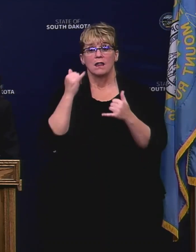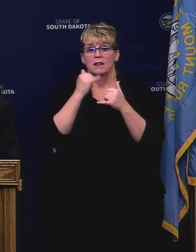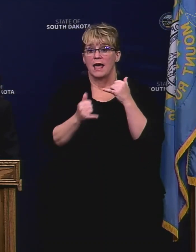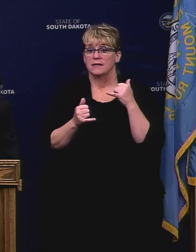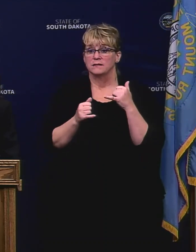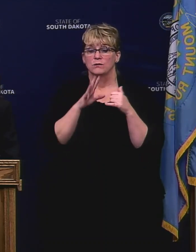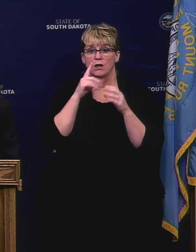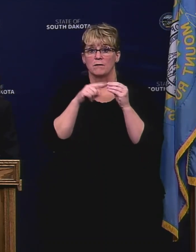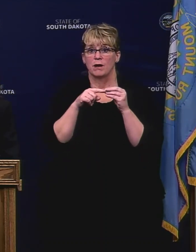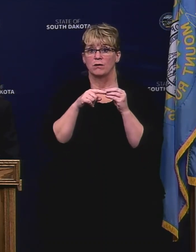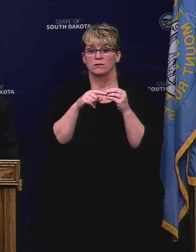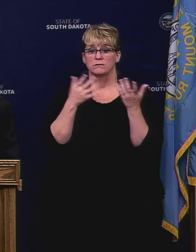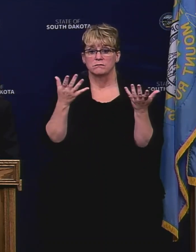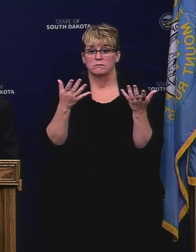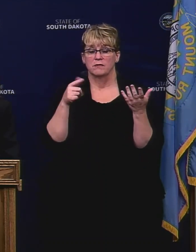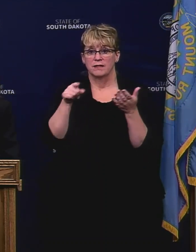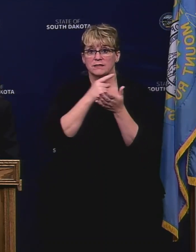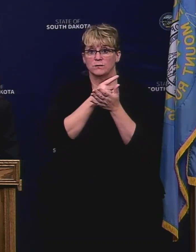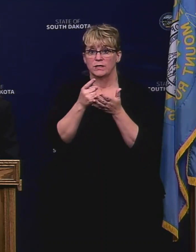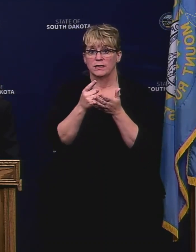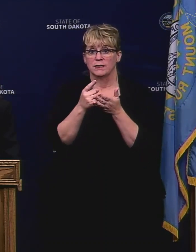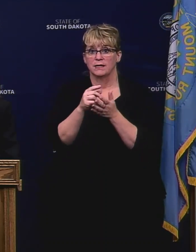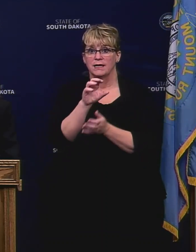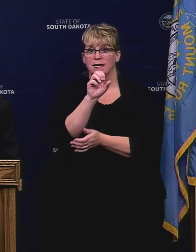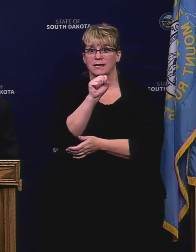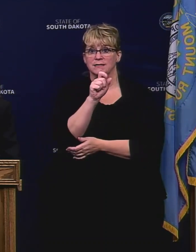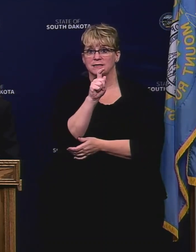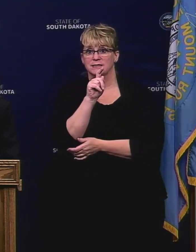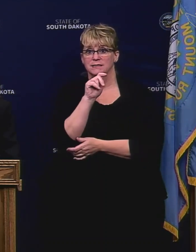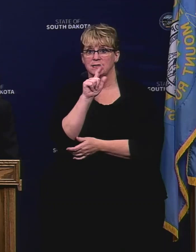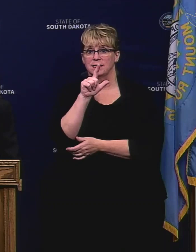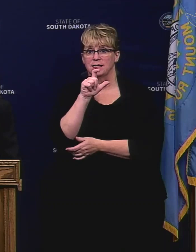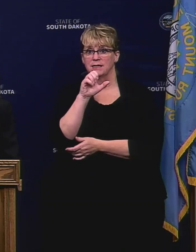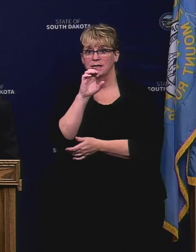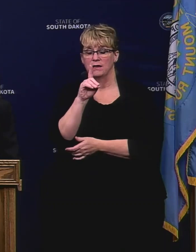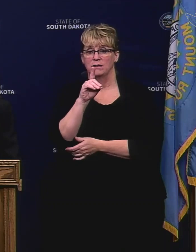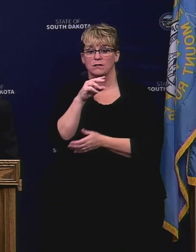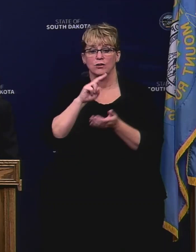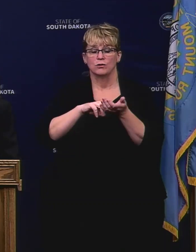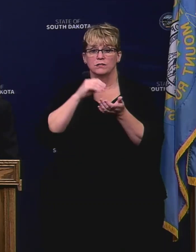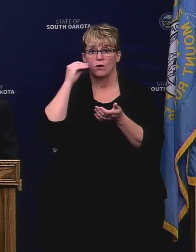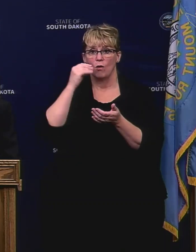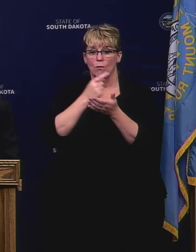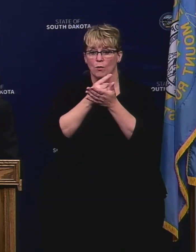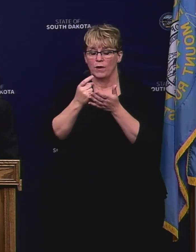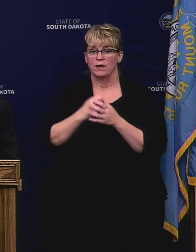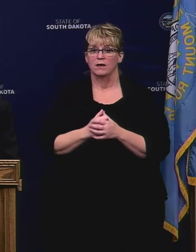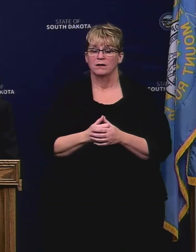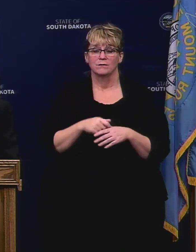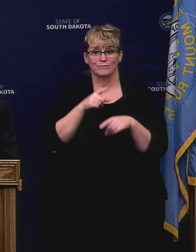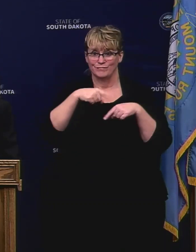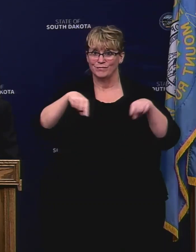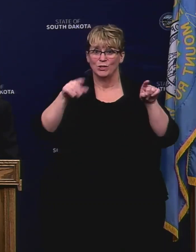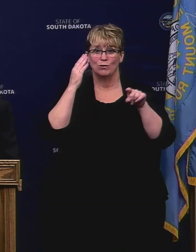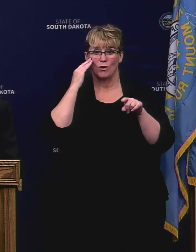note. This week is Skilled Nursing Home Week. I think we all know we've got a vulnerable population in our nursing homes, and we're